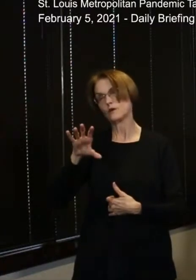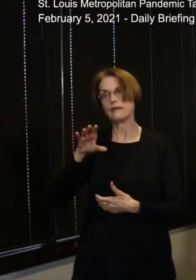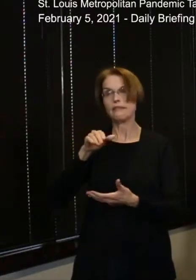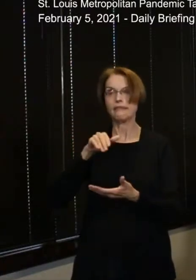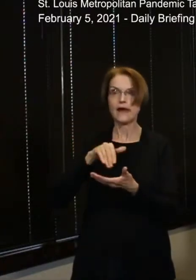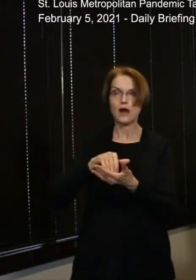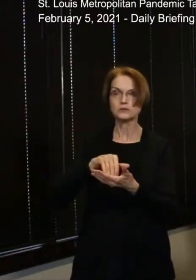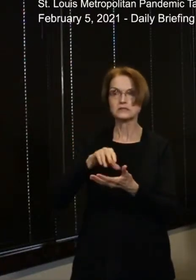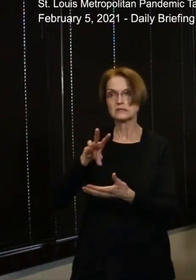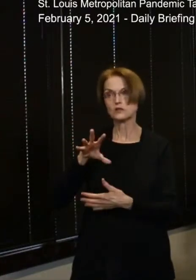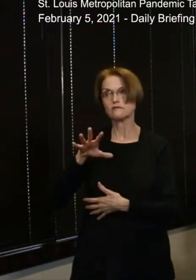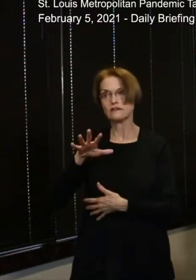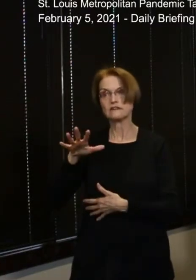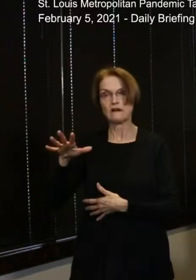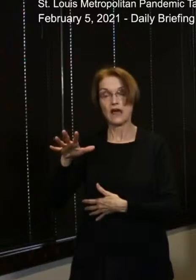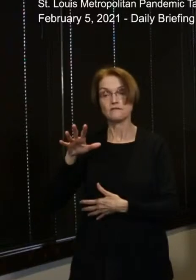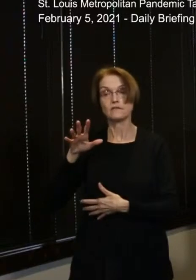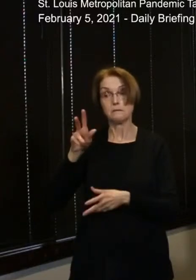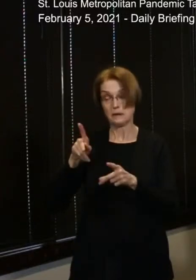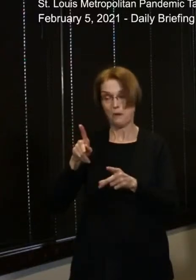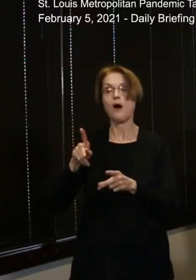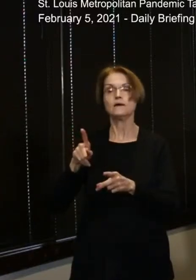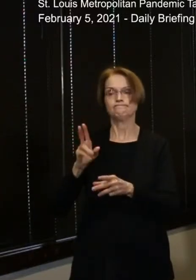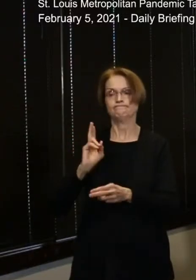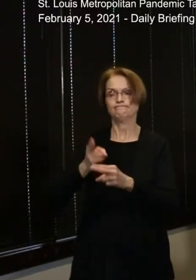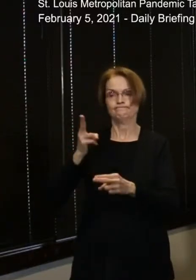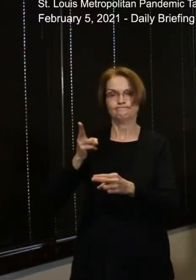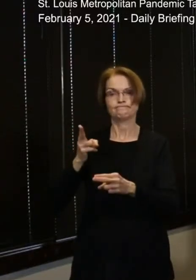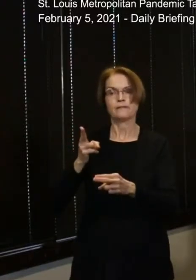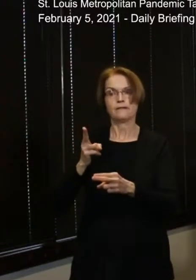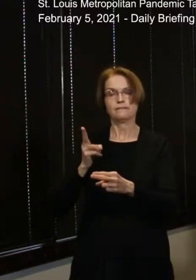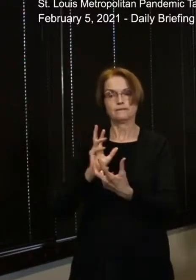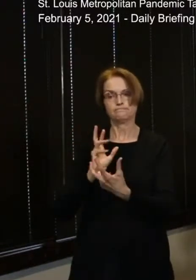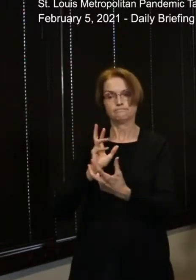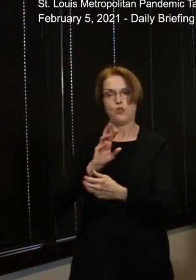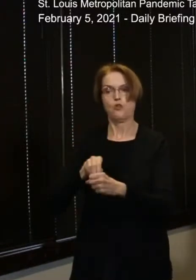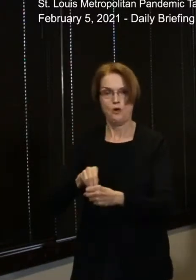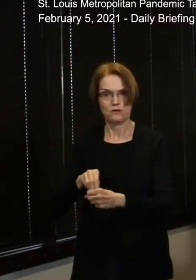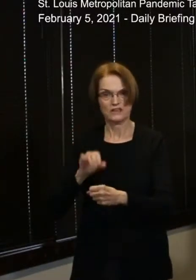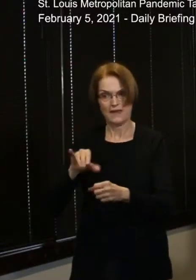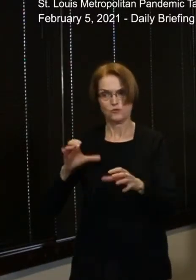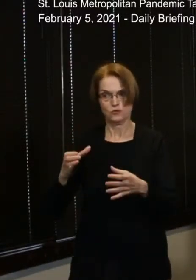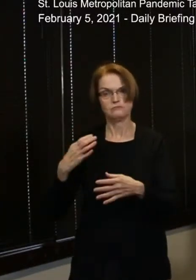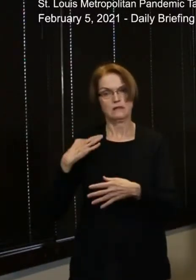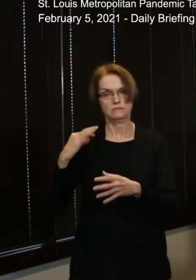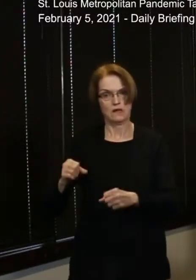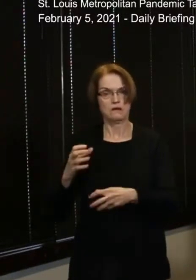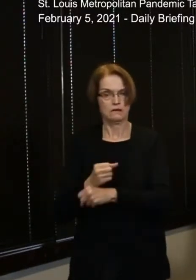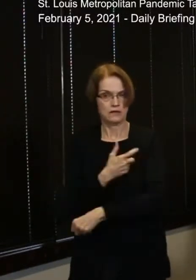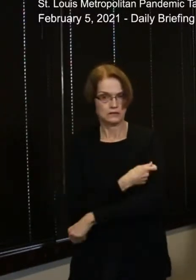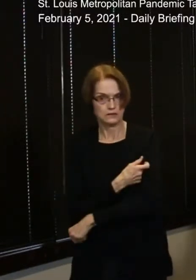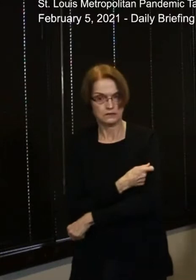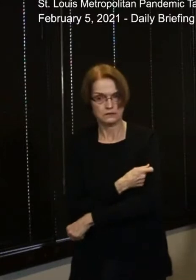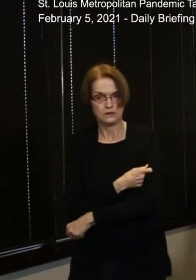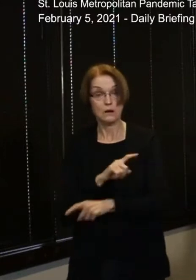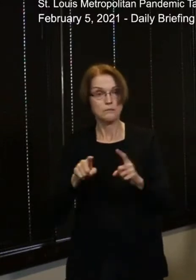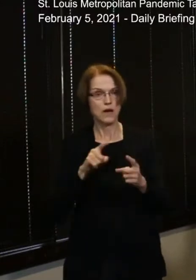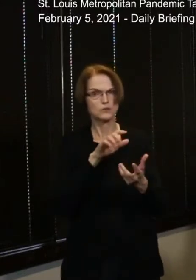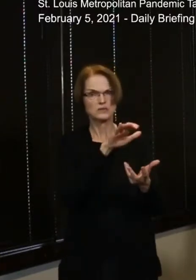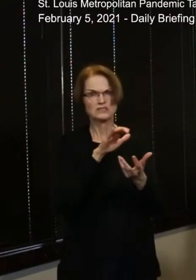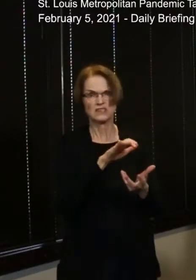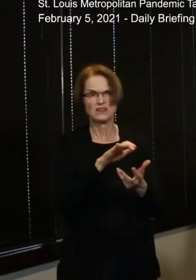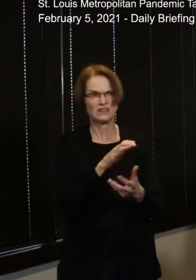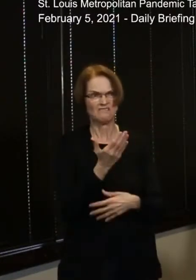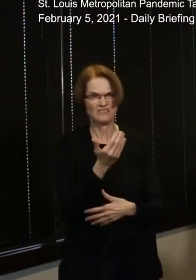700,665 persons that we've identified as fitting within the eligible population, and we're receiving